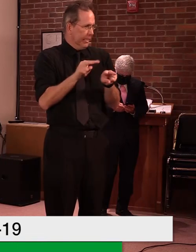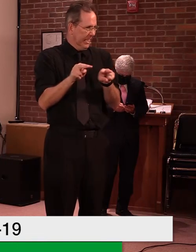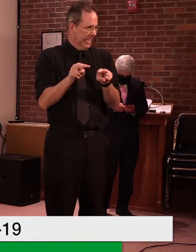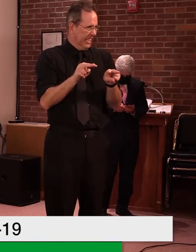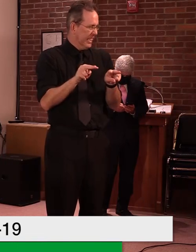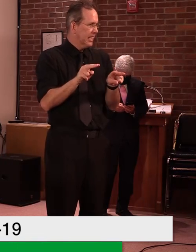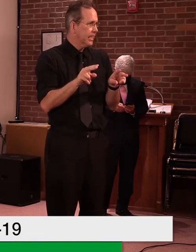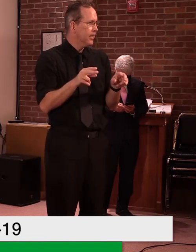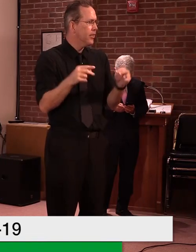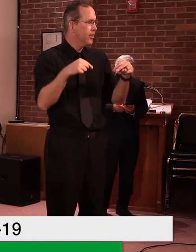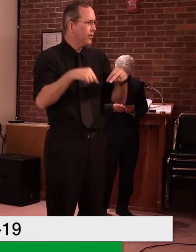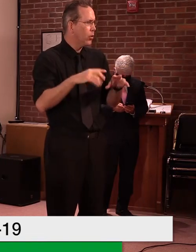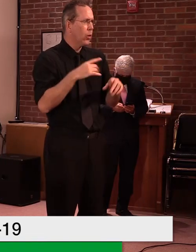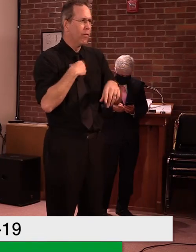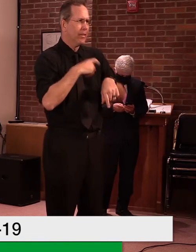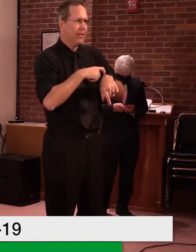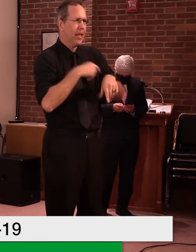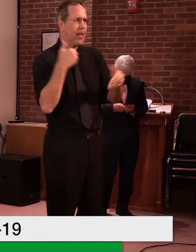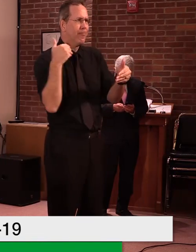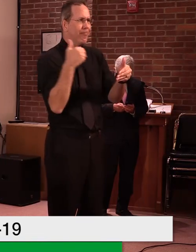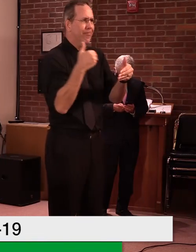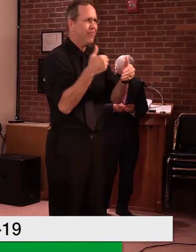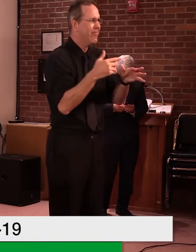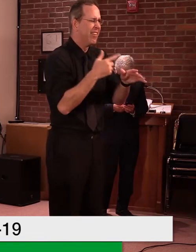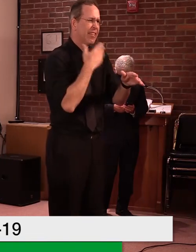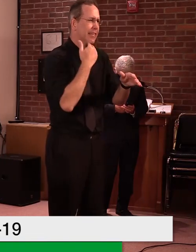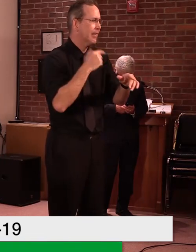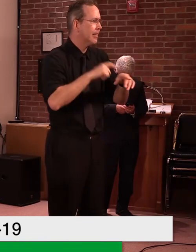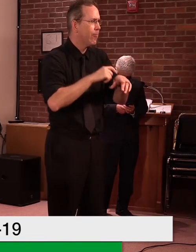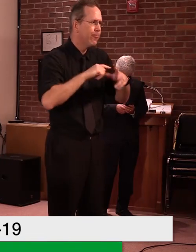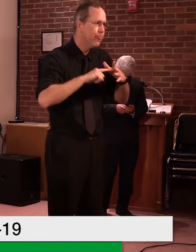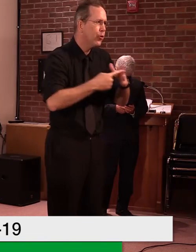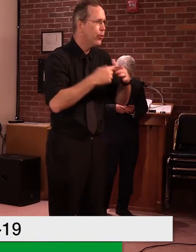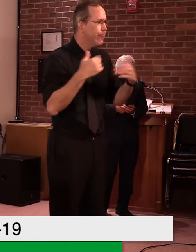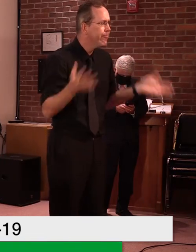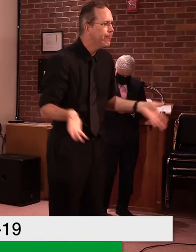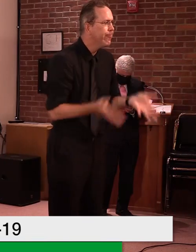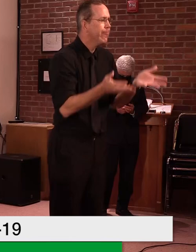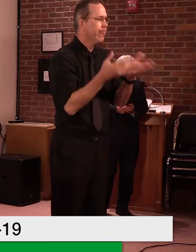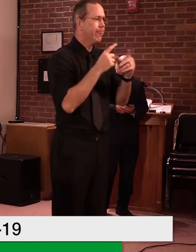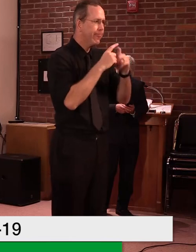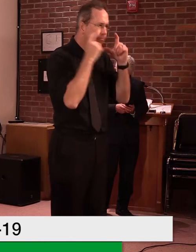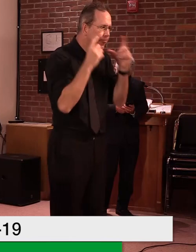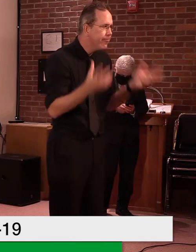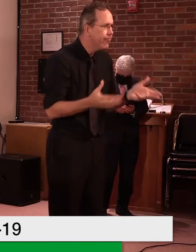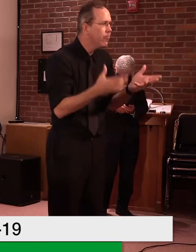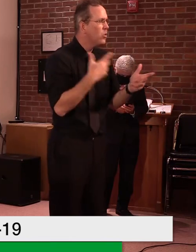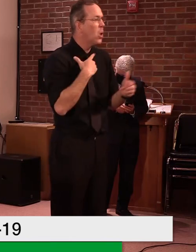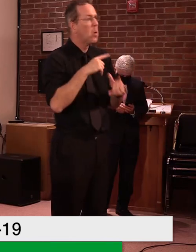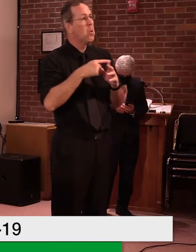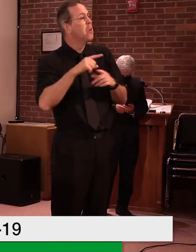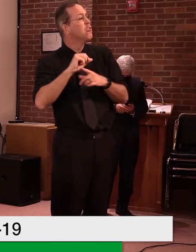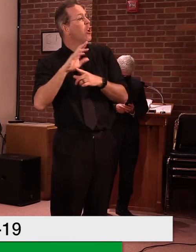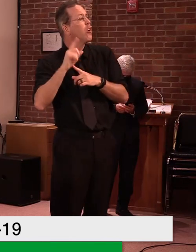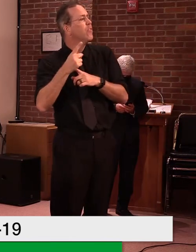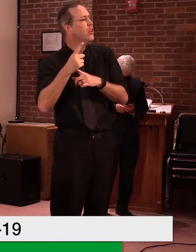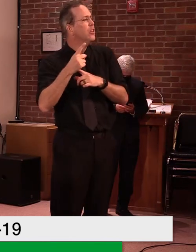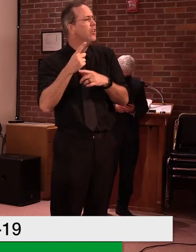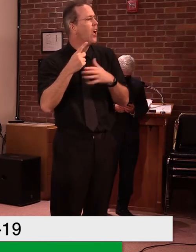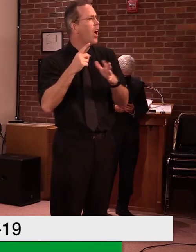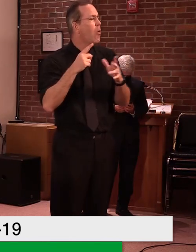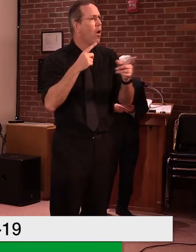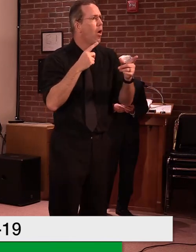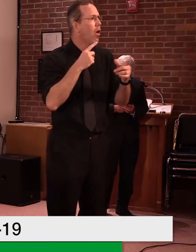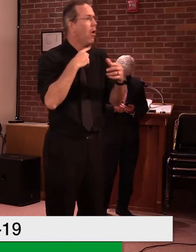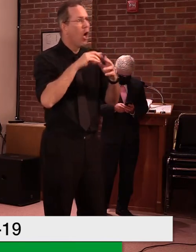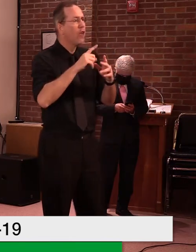So I want to prepare us. Again, this isn't a time to panic. We have time to put this into place